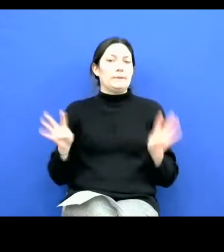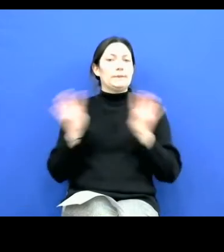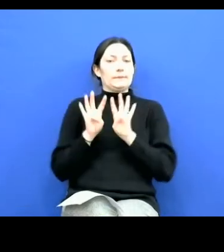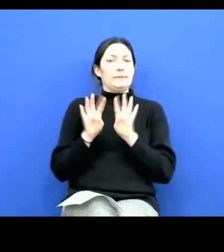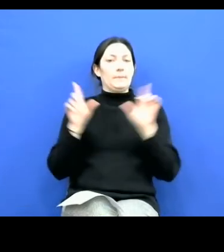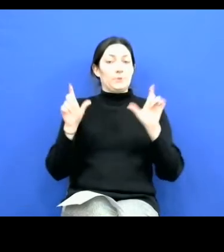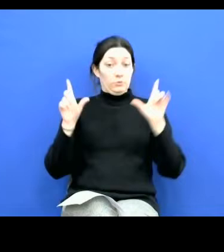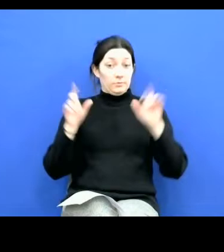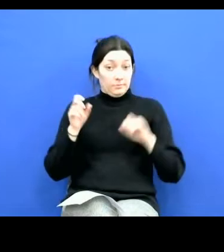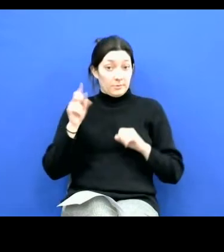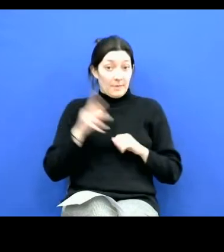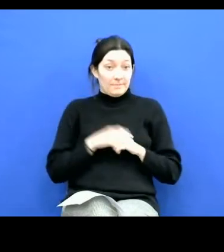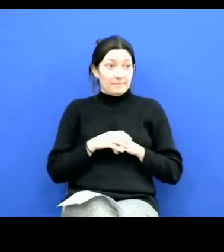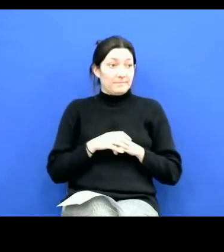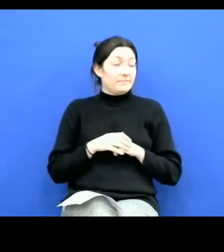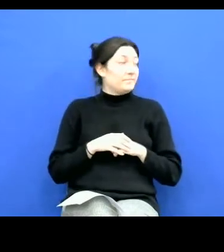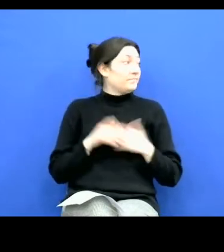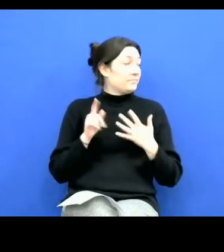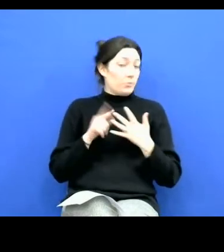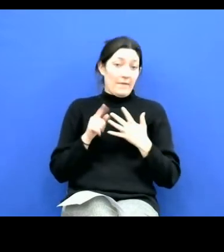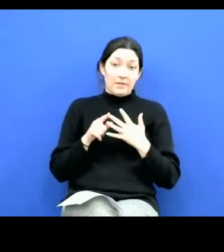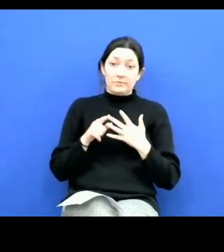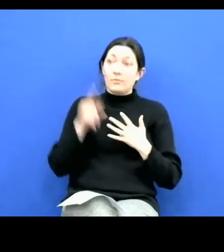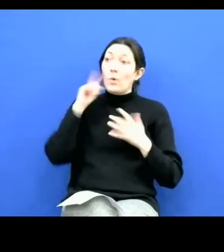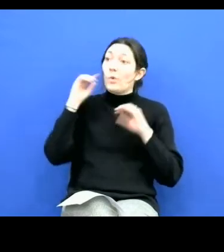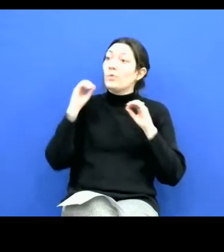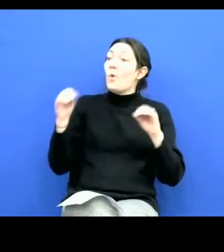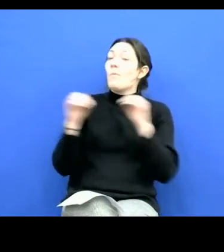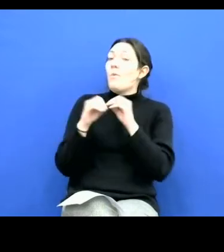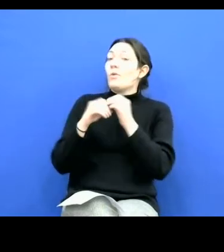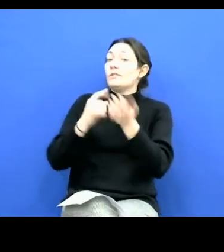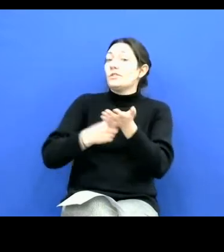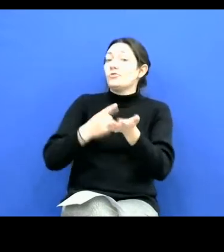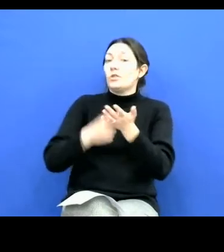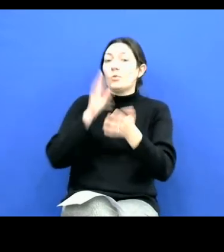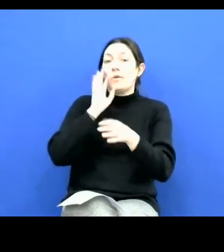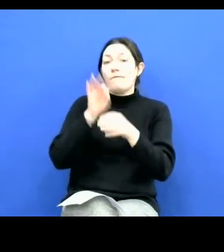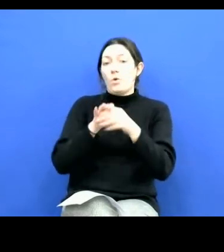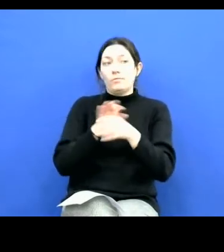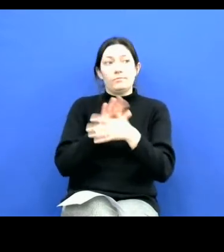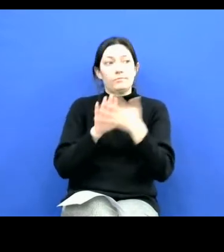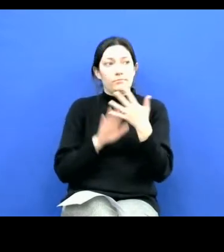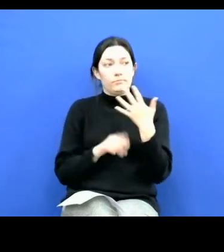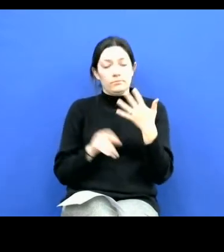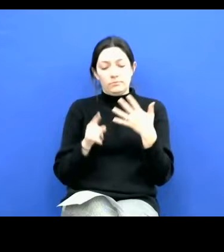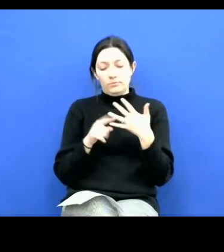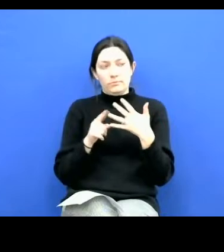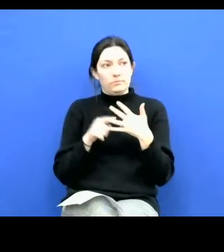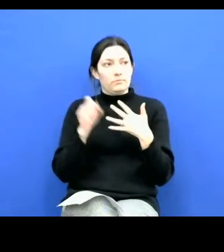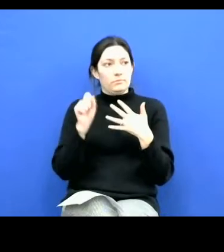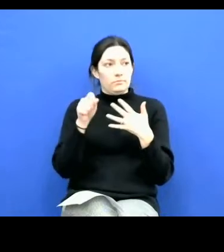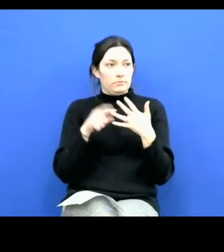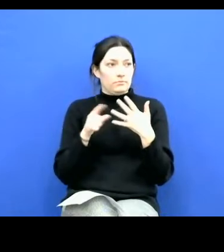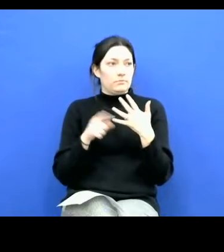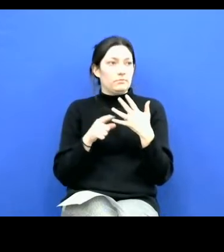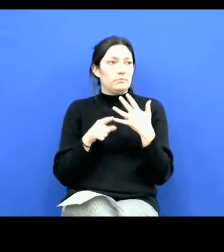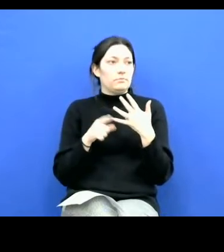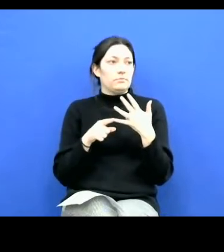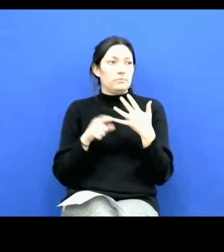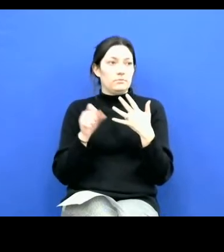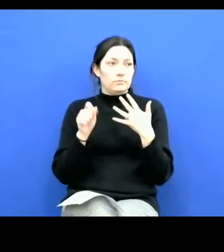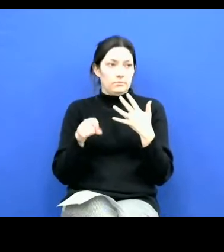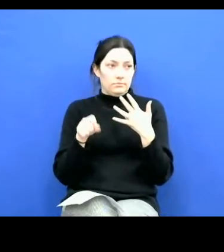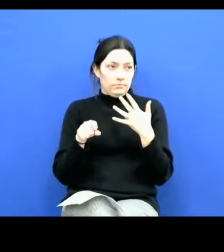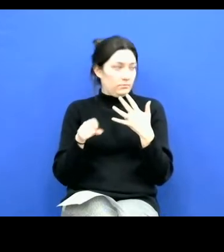Okay. Hearing no further discussion, can you please call the roll? Councilmember Safranek, Aye. Councilmember